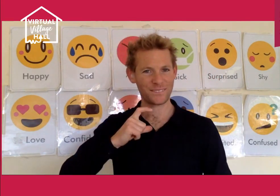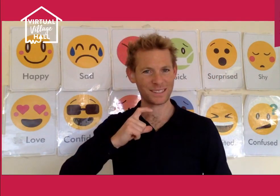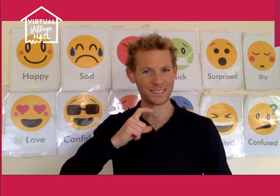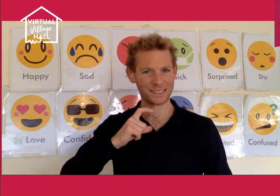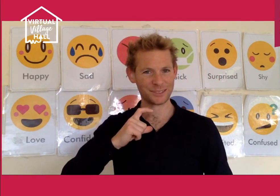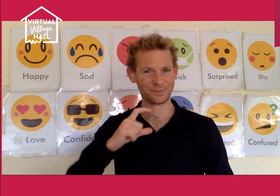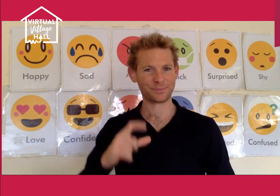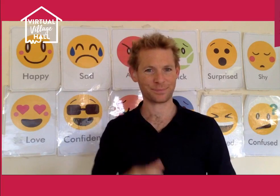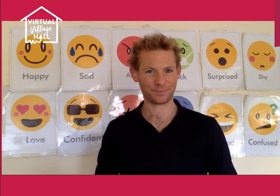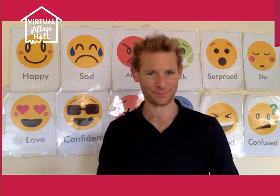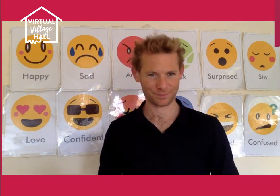Yeah, confident.